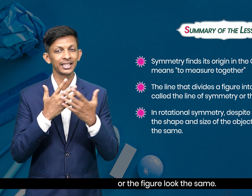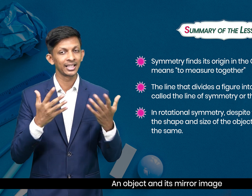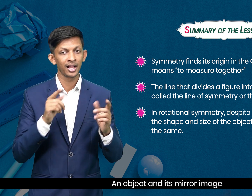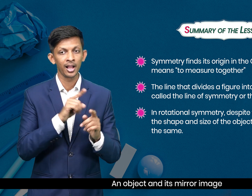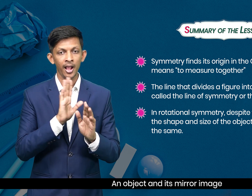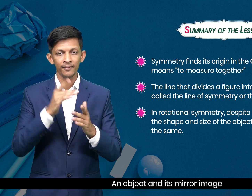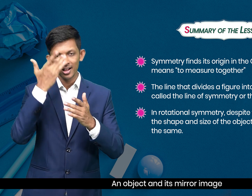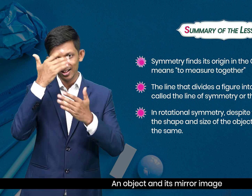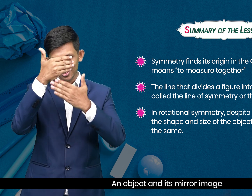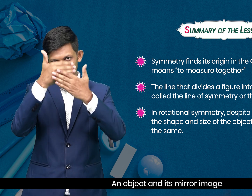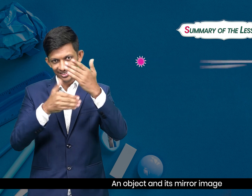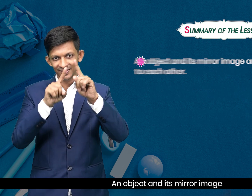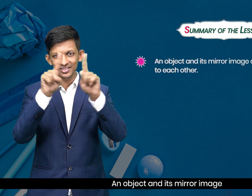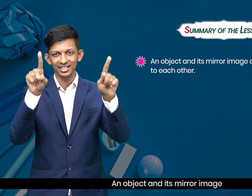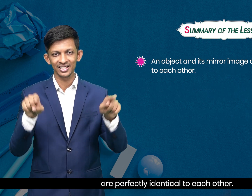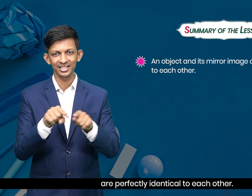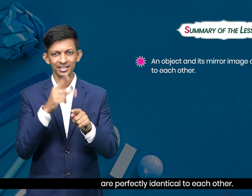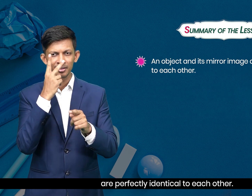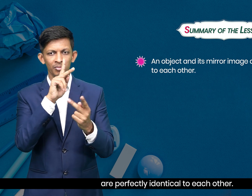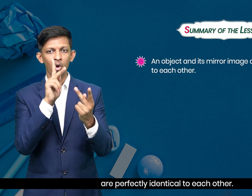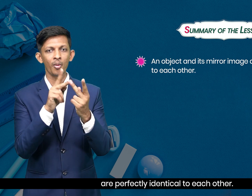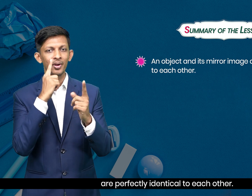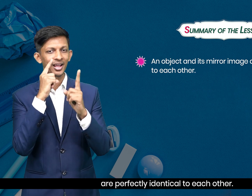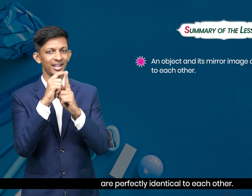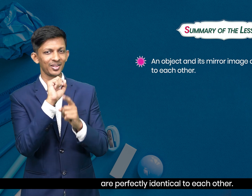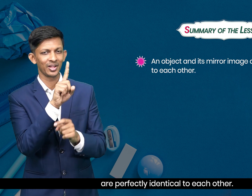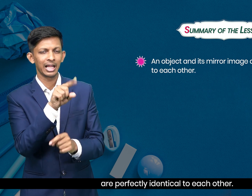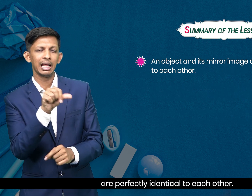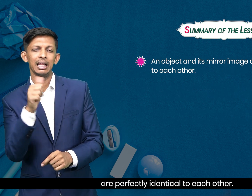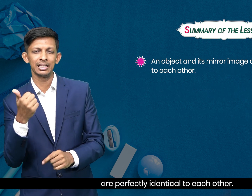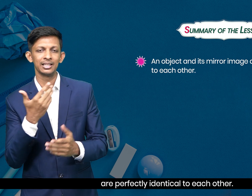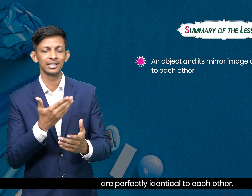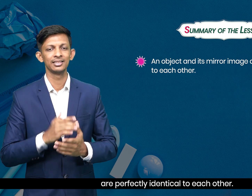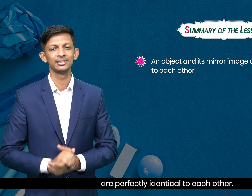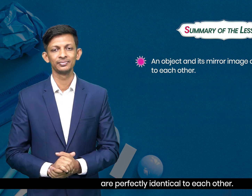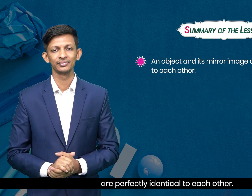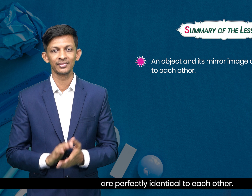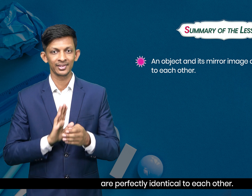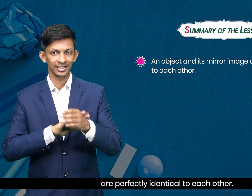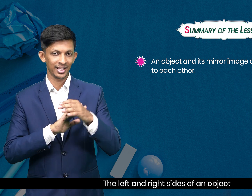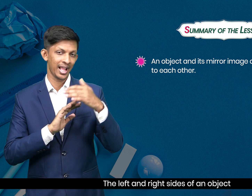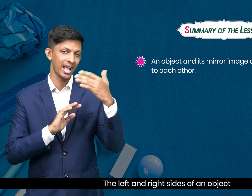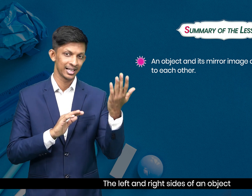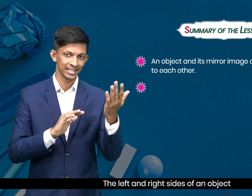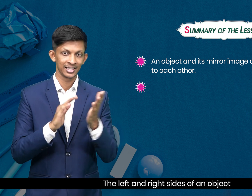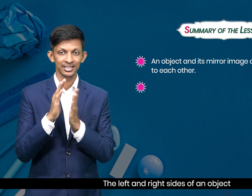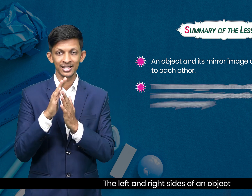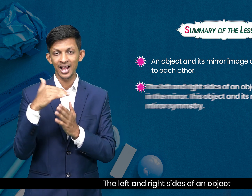An object and its mirror image are perfectly identical to each other. The left and right sides of